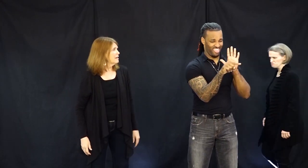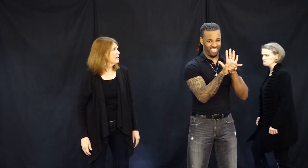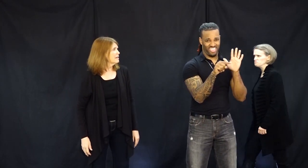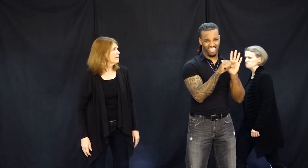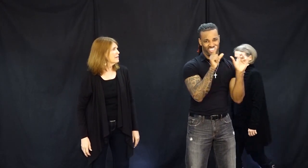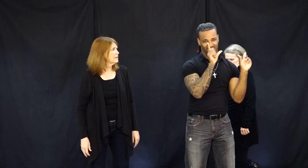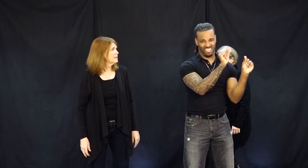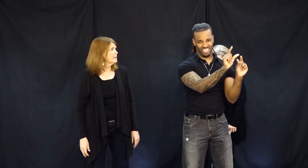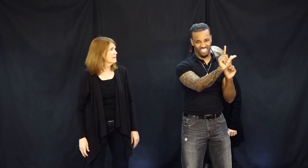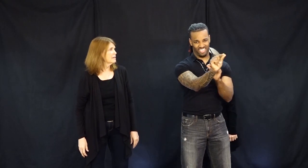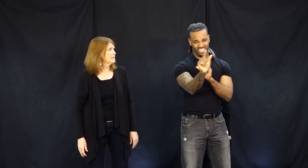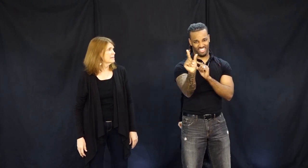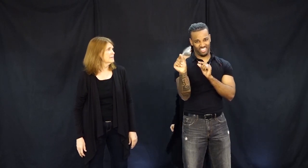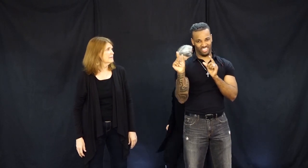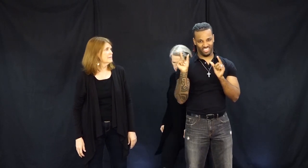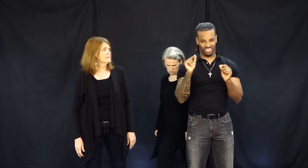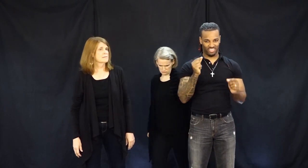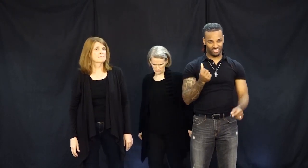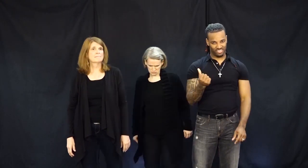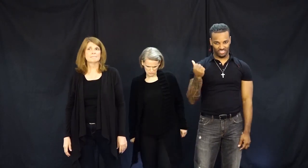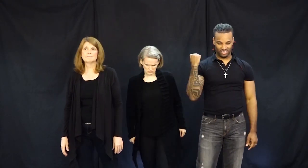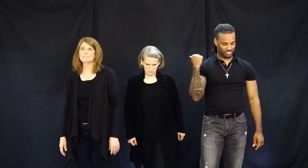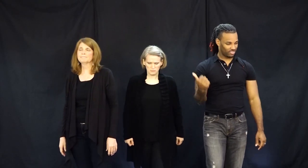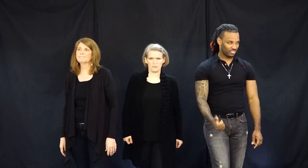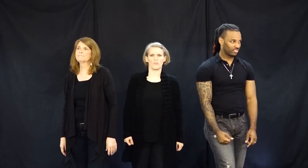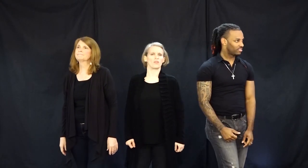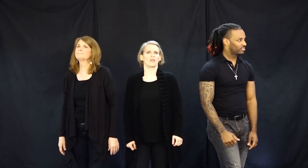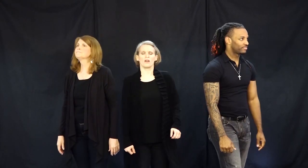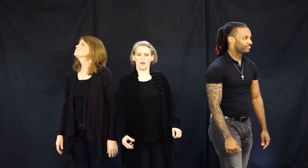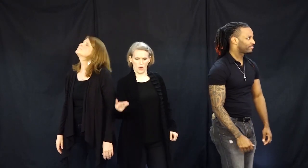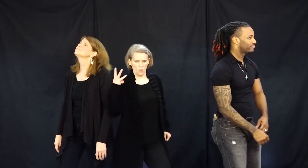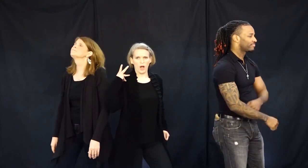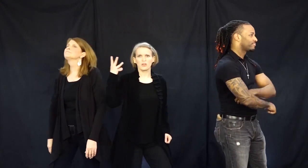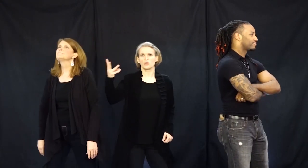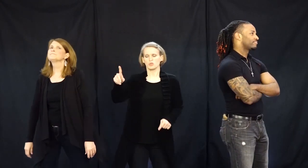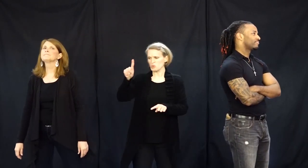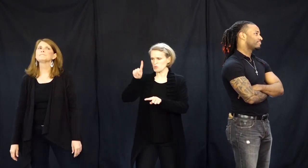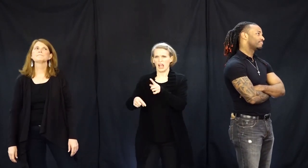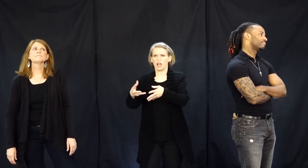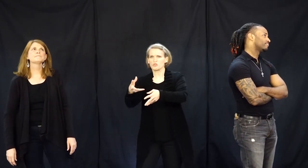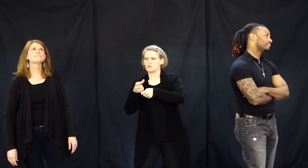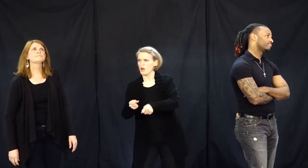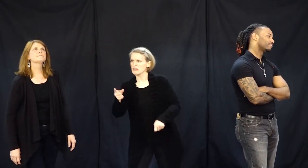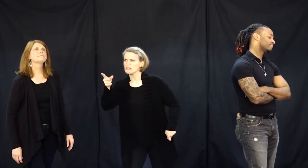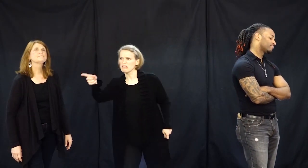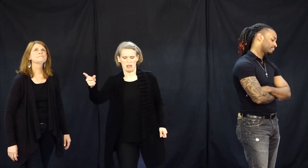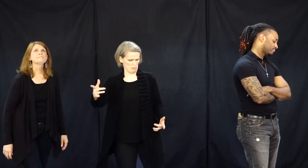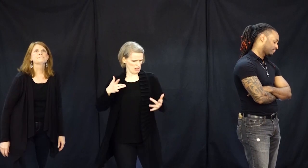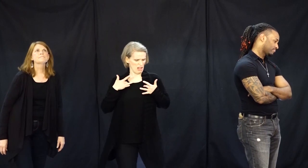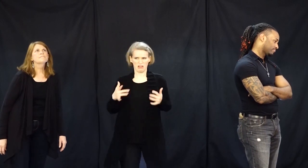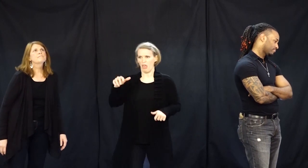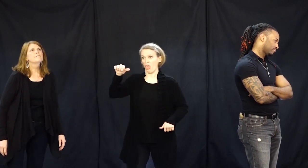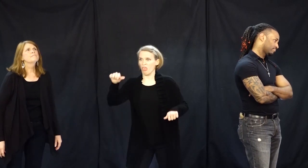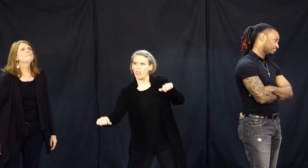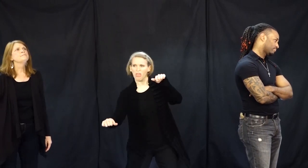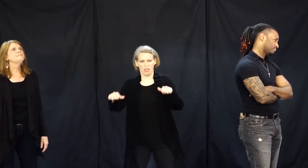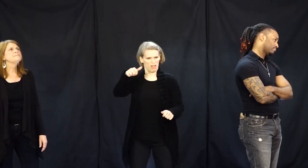He started saying this to anybody who would listen. Washington cannot be left alone to his devices. Indecisive